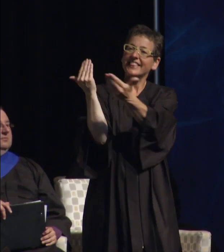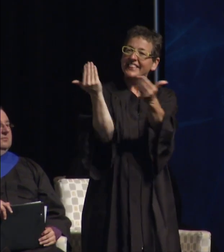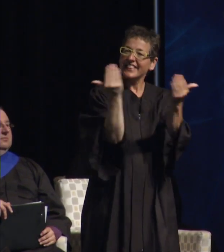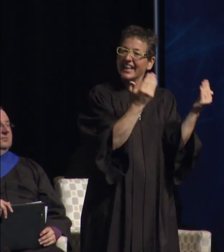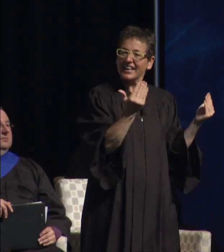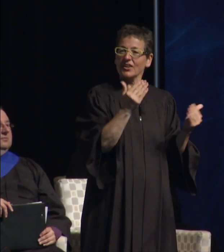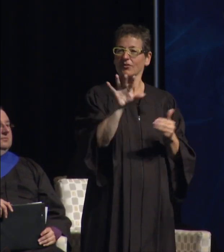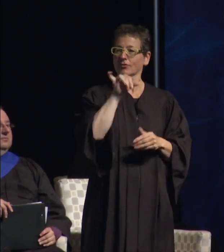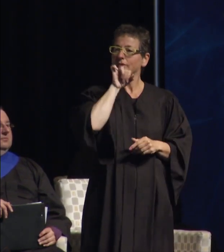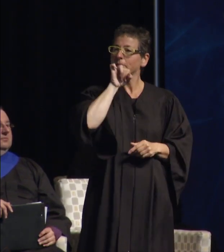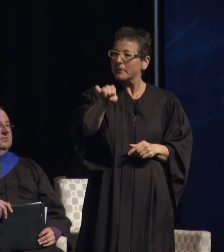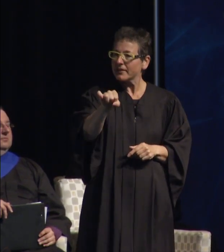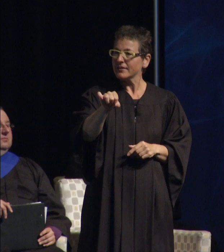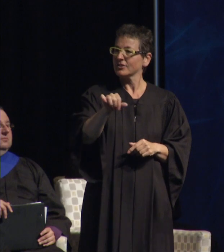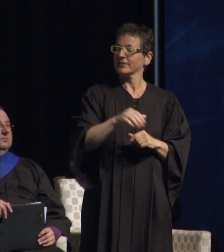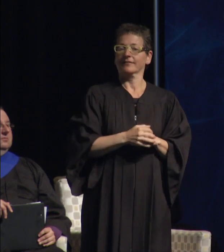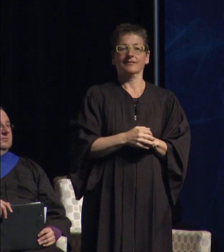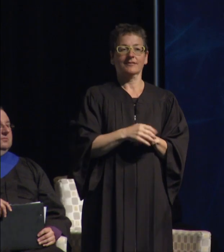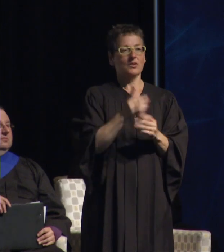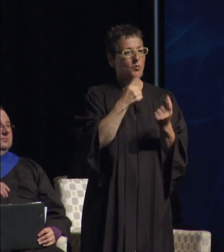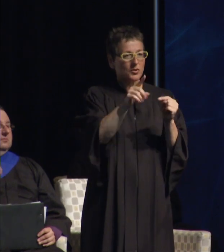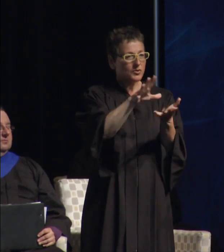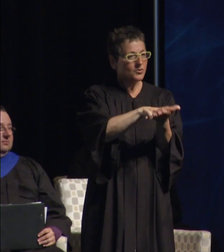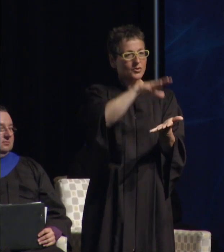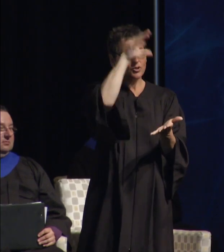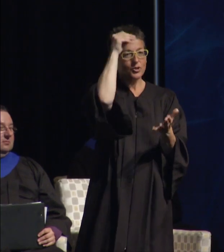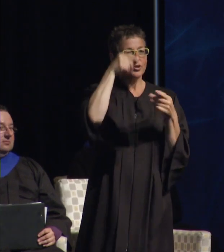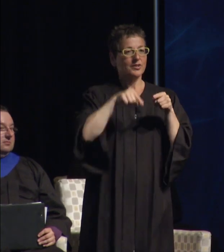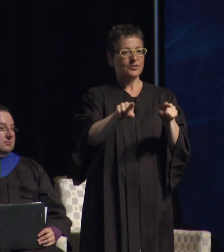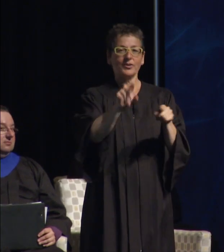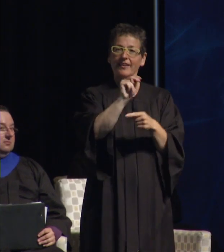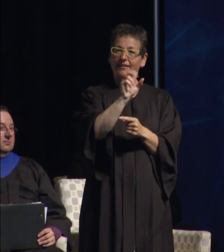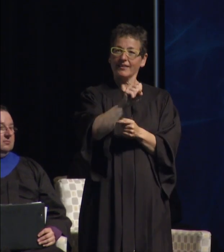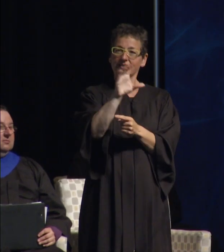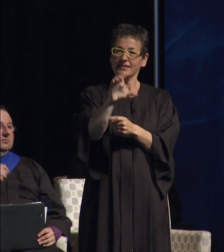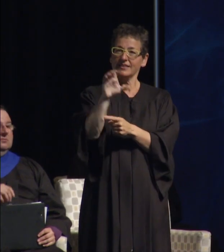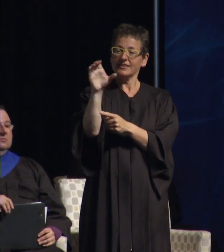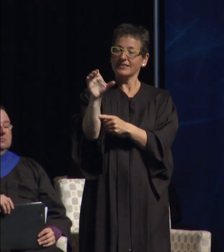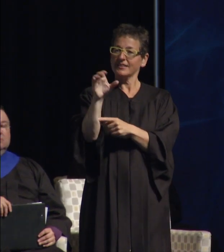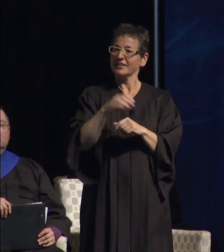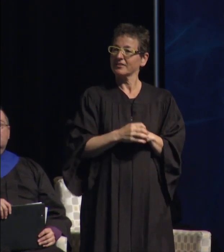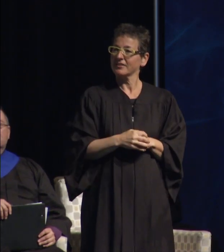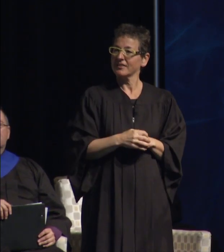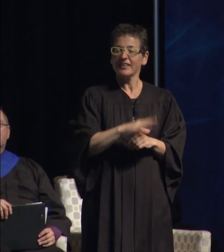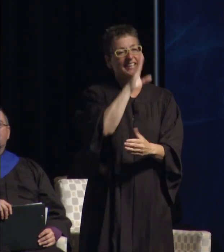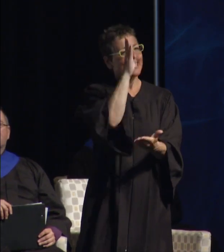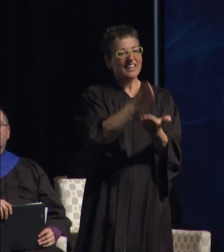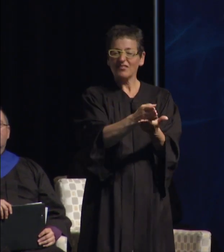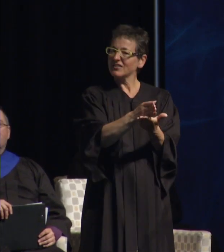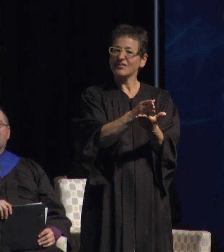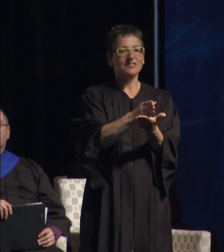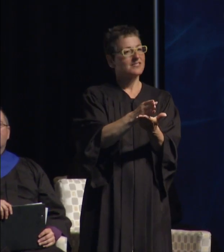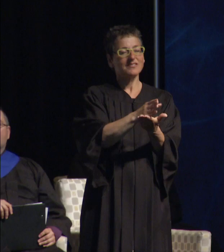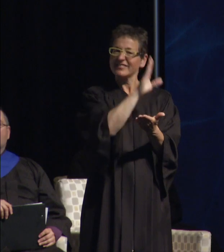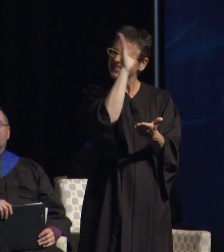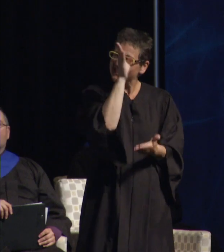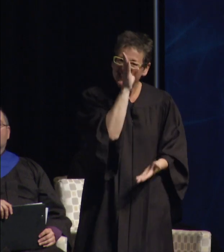that you've shown for your learning here at NSCC. Please never stop being driven by that child within